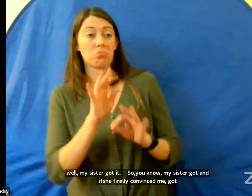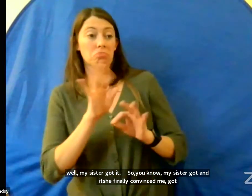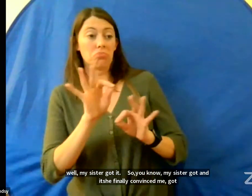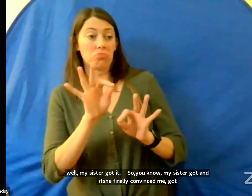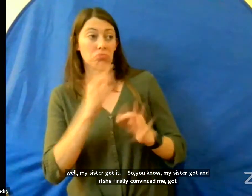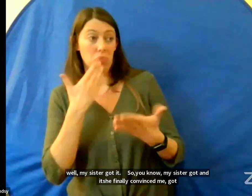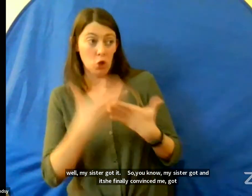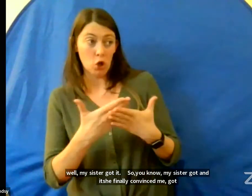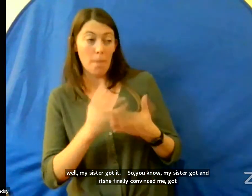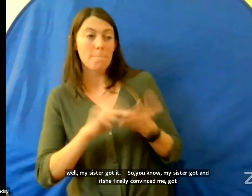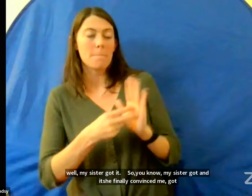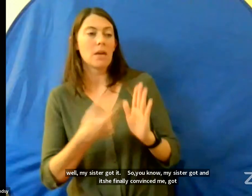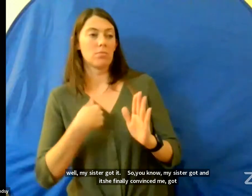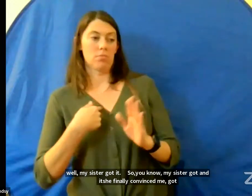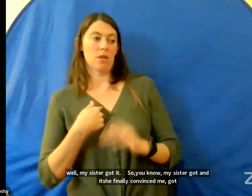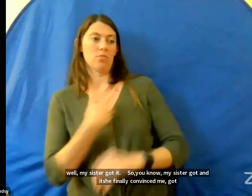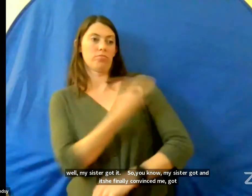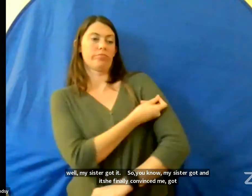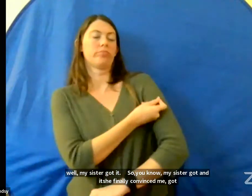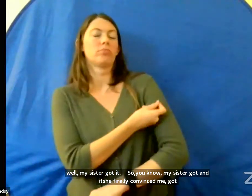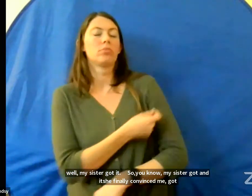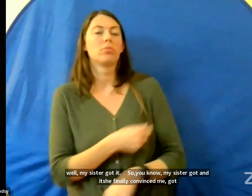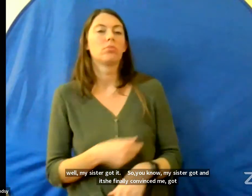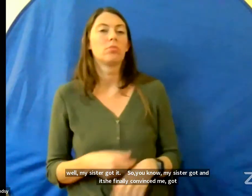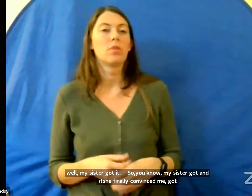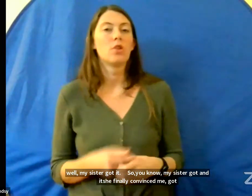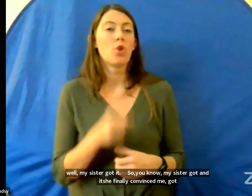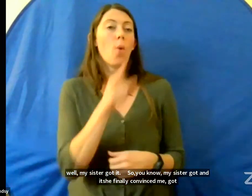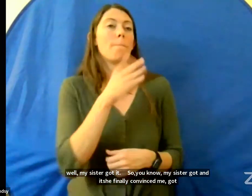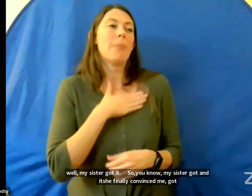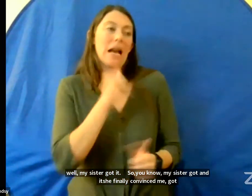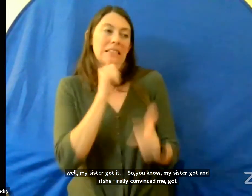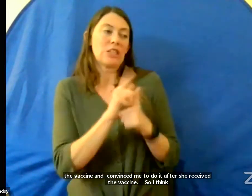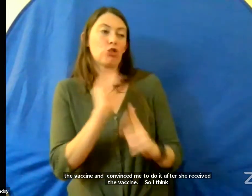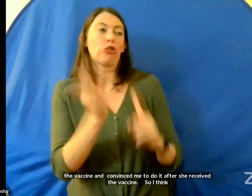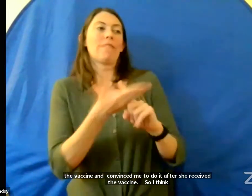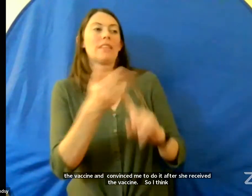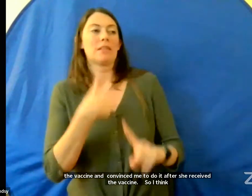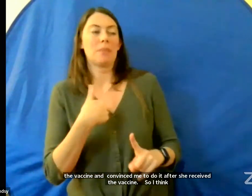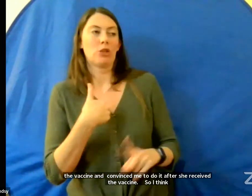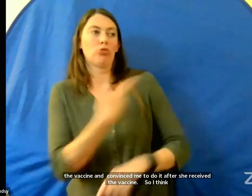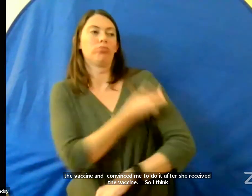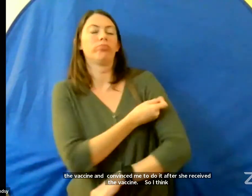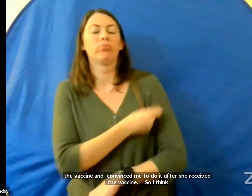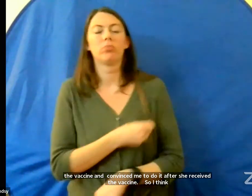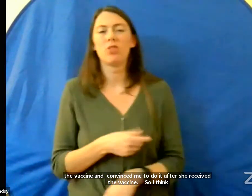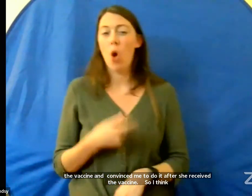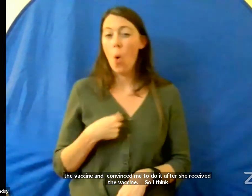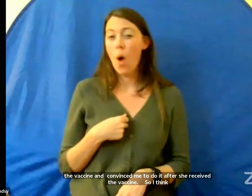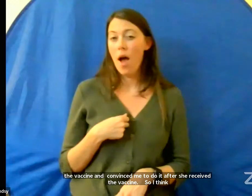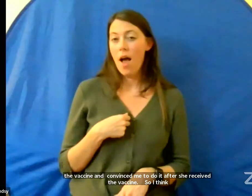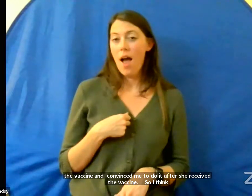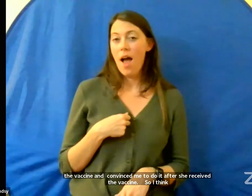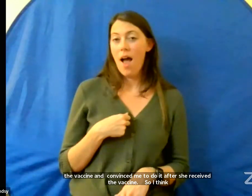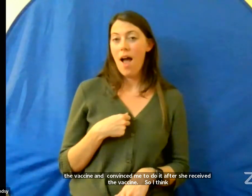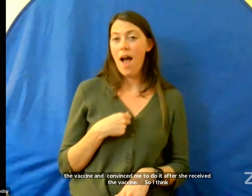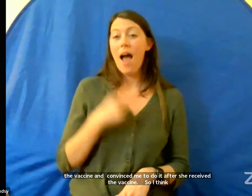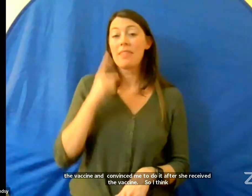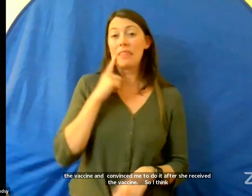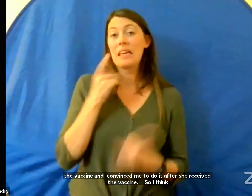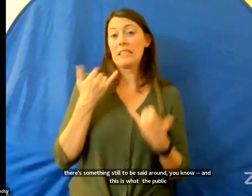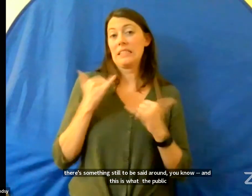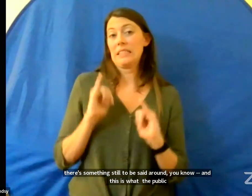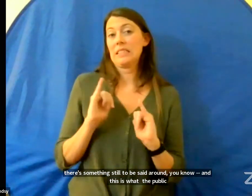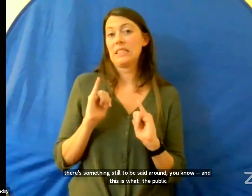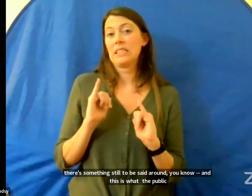after she received the vaccine. So I think there's something still to be said around, you know, and this is what the public health department and other folks here